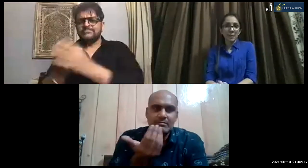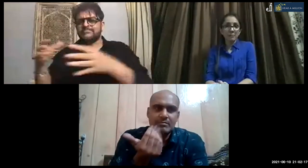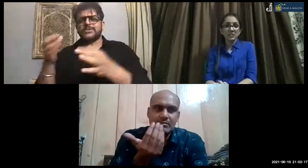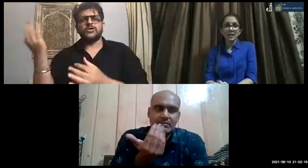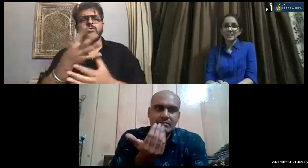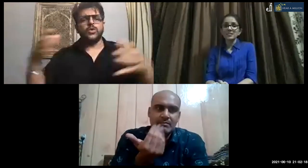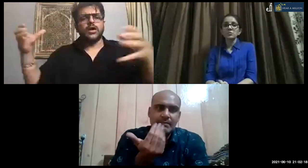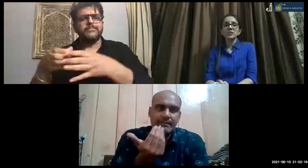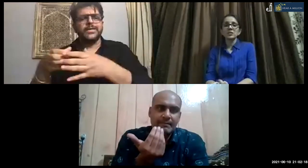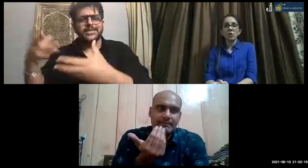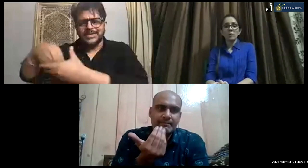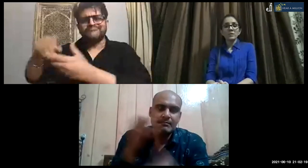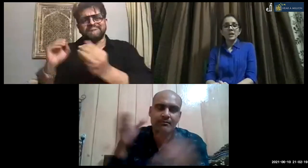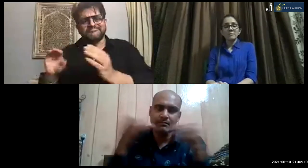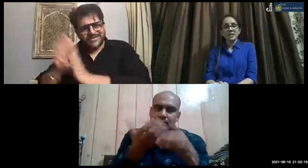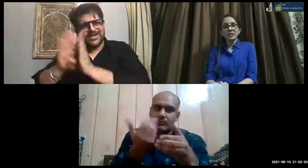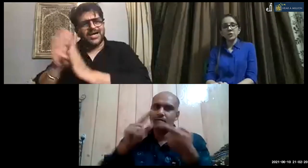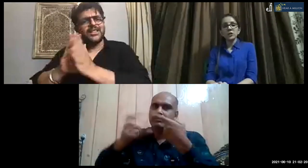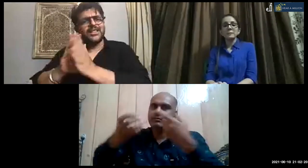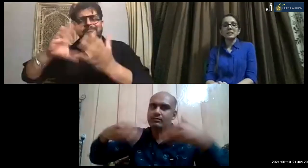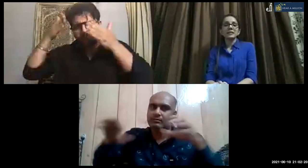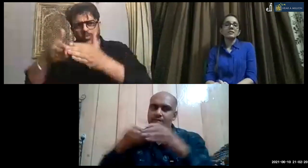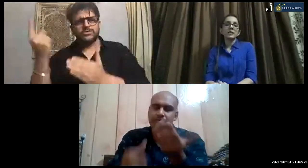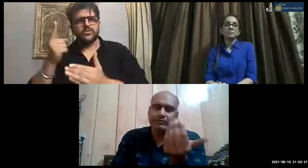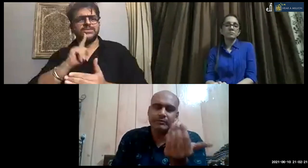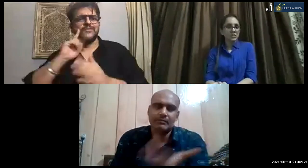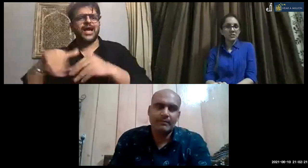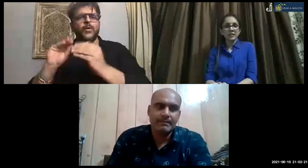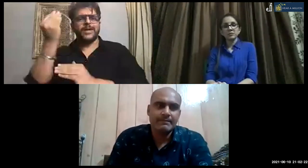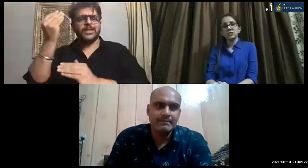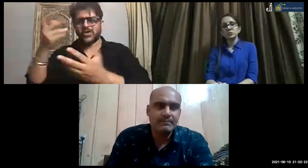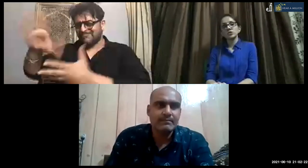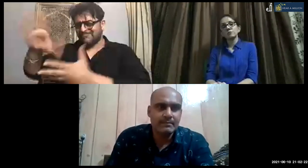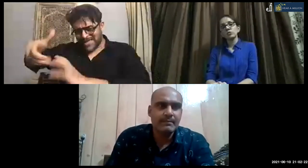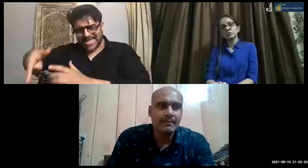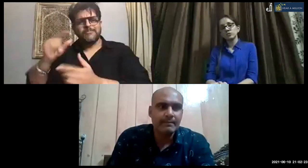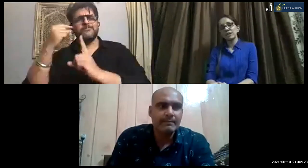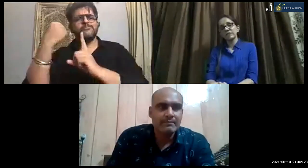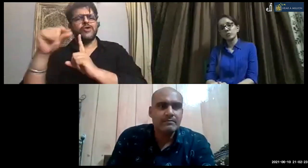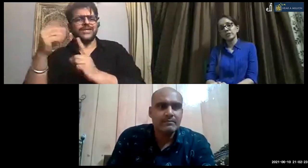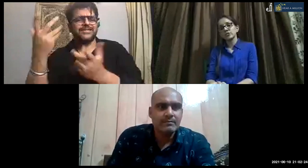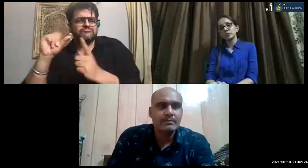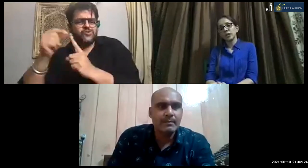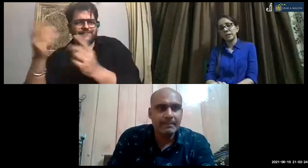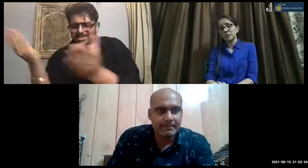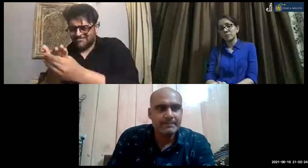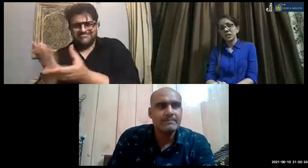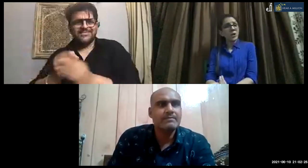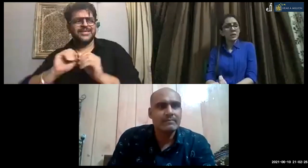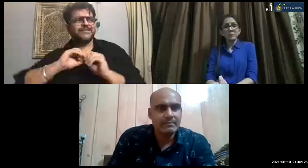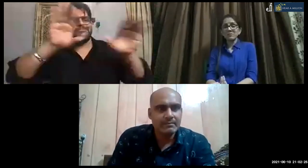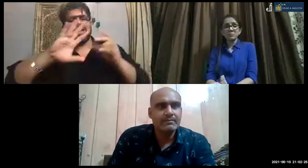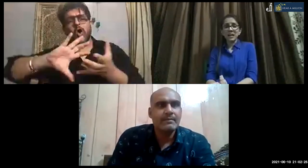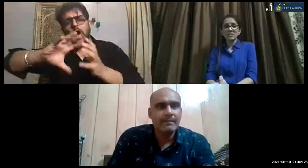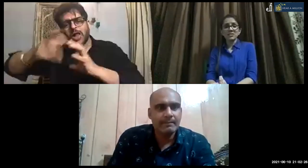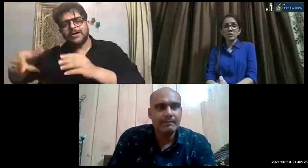can come up with the ideas, and we can go and make a new committee and develop these kind of things which can focus on the deaf education to become better. Or